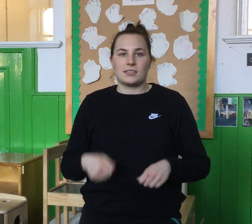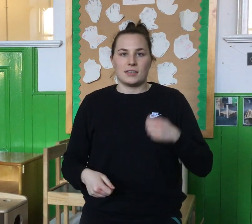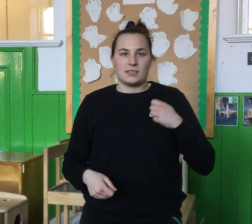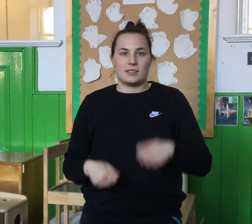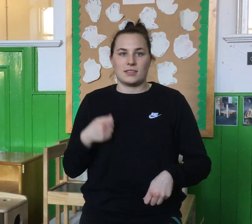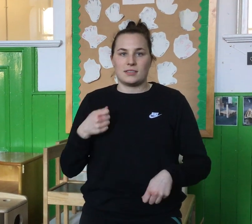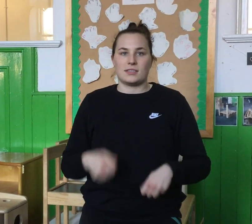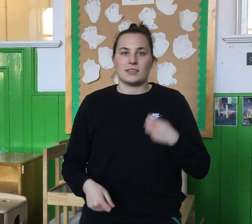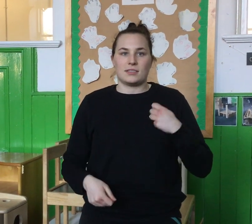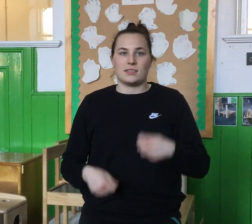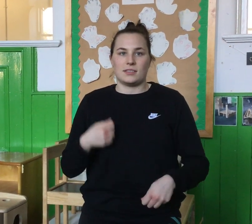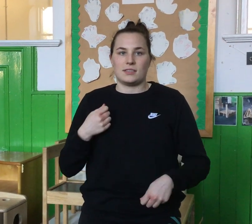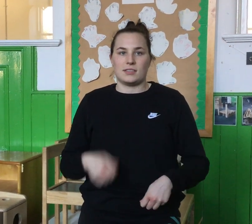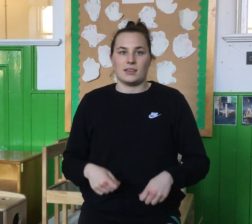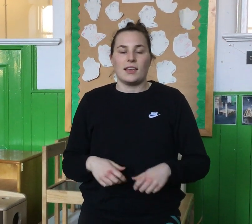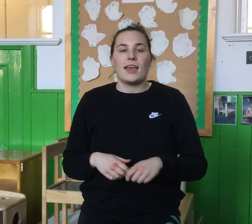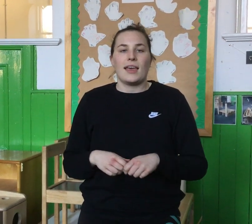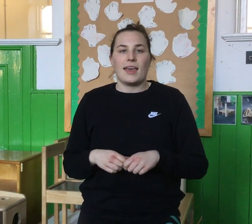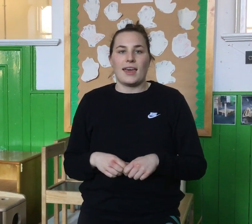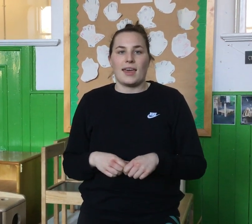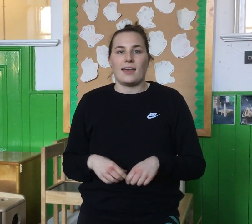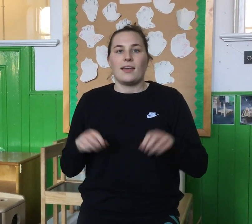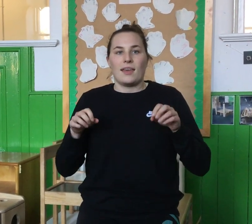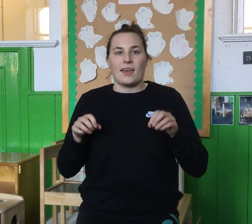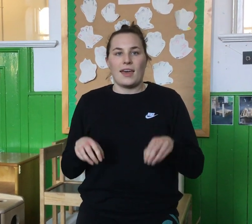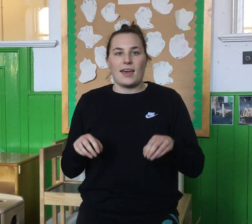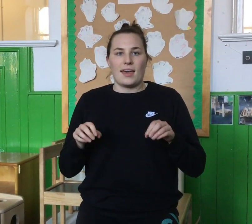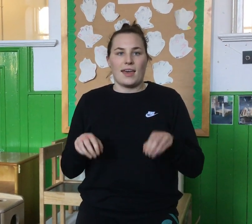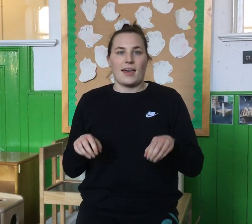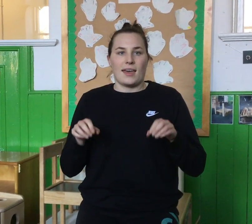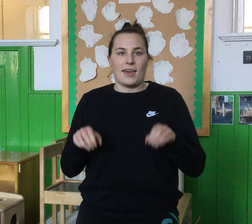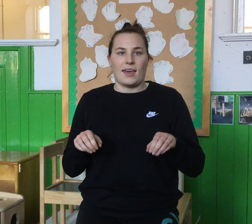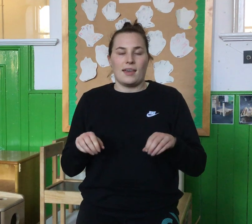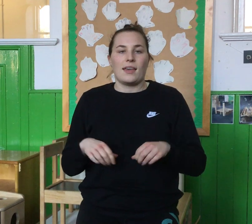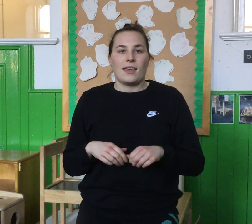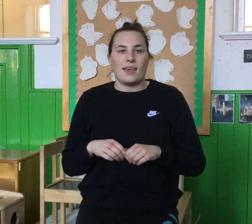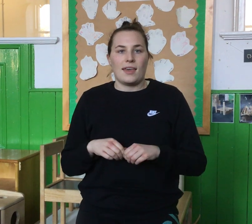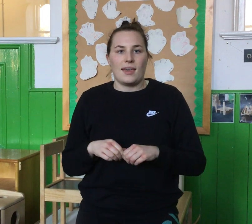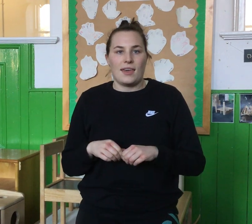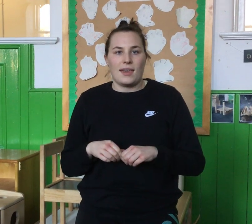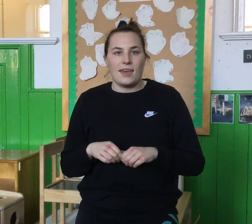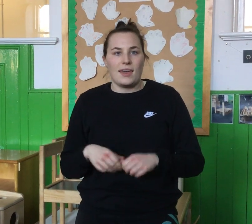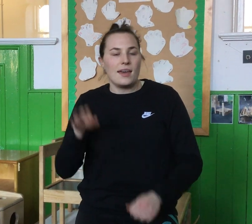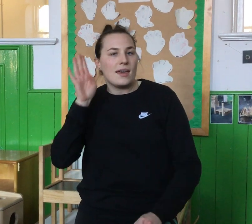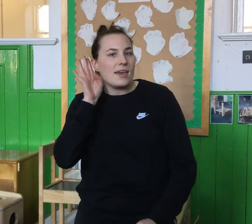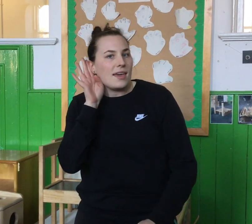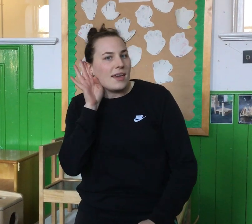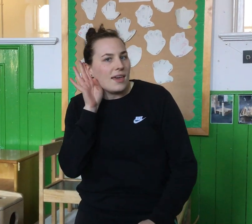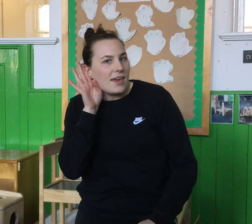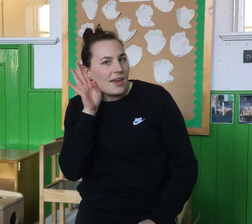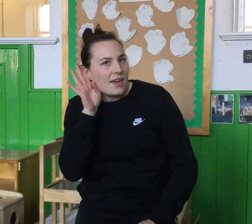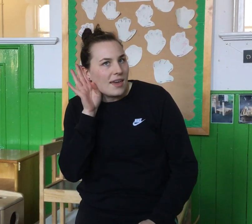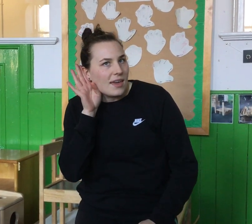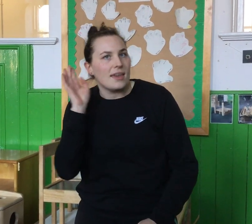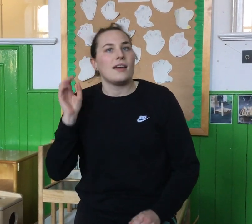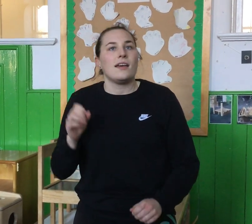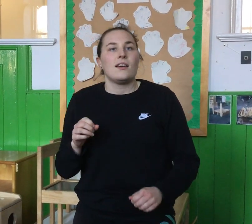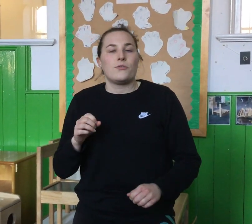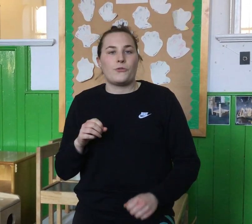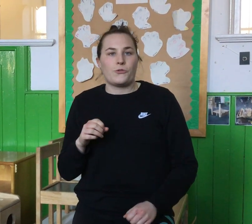D. D. D. Eh. Eh. Eh. Eh. F.